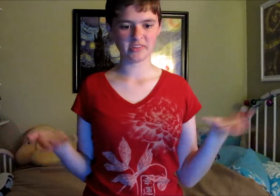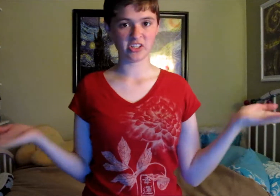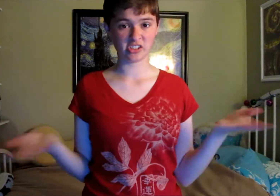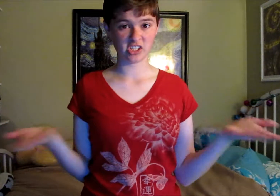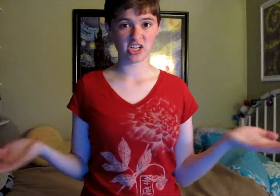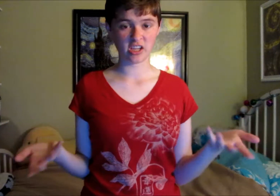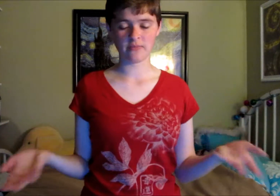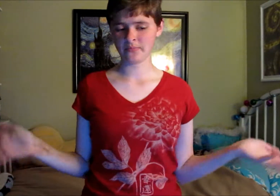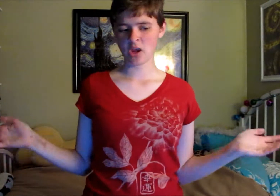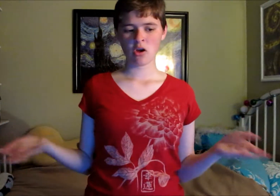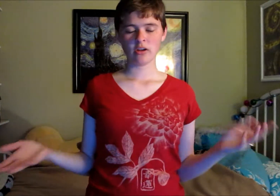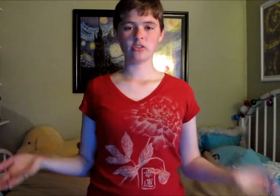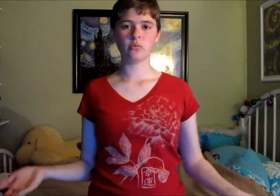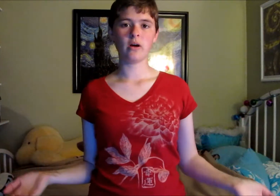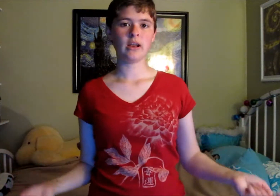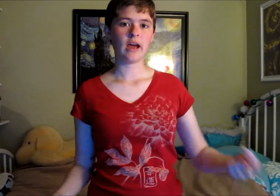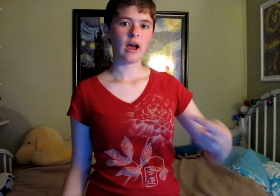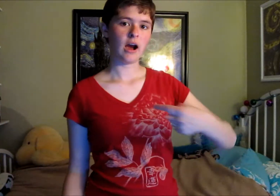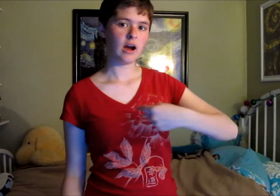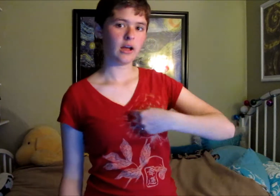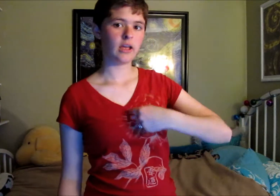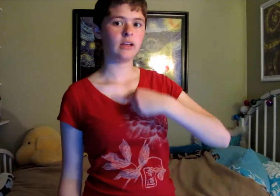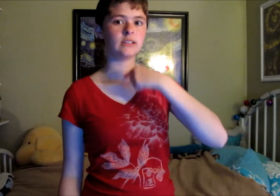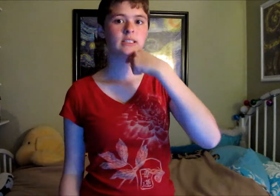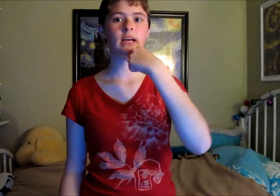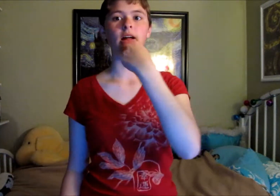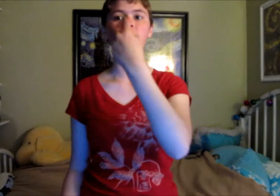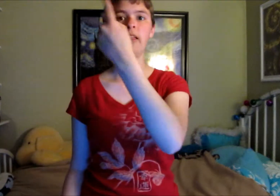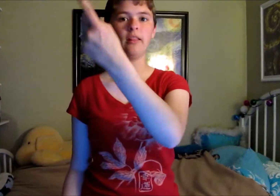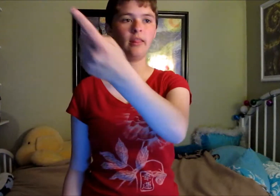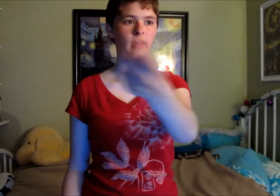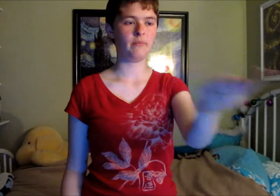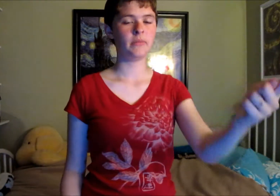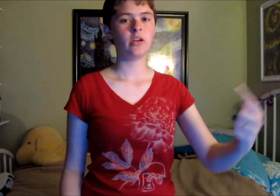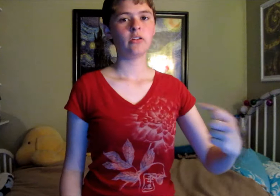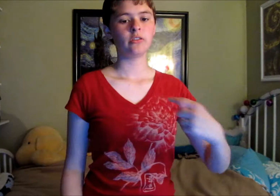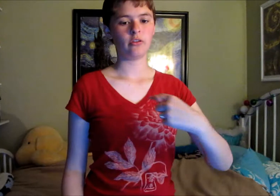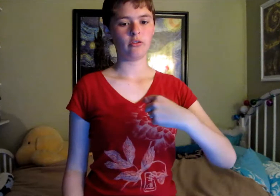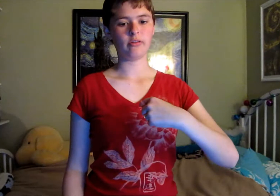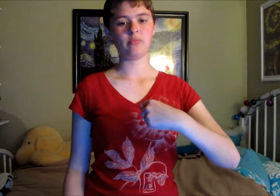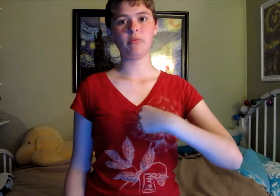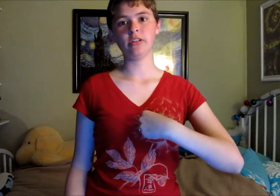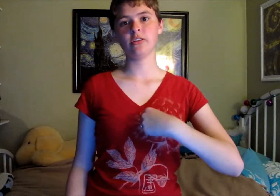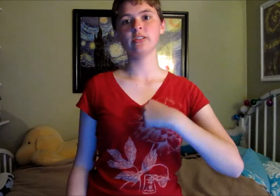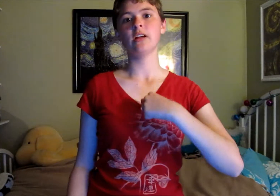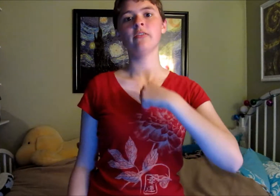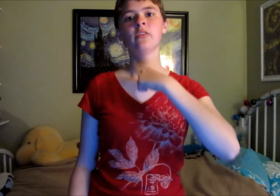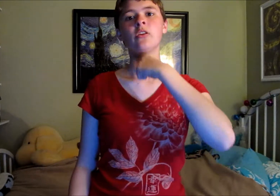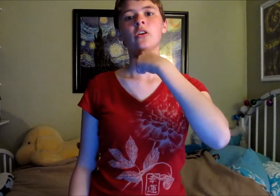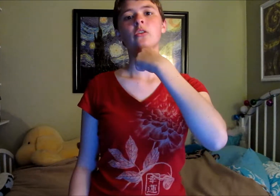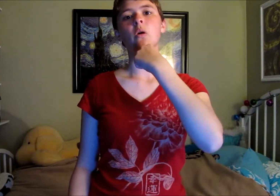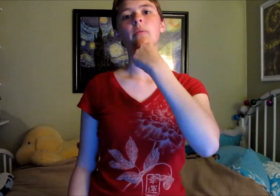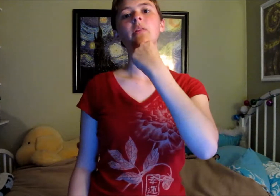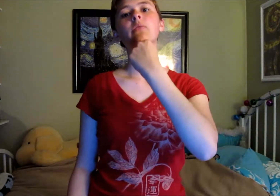just going to shake it. Here's what I tell them. So you're going to point to yourself, go up the